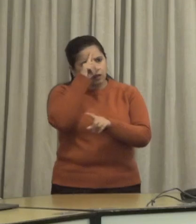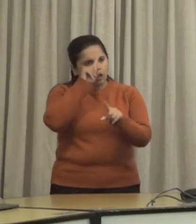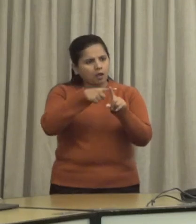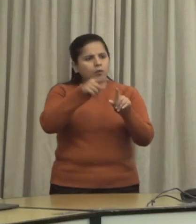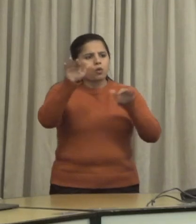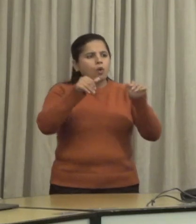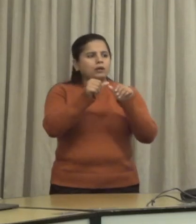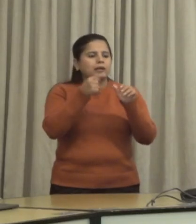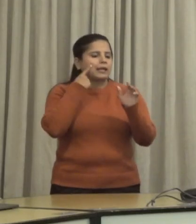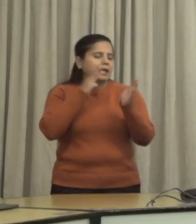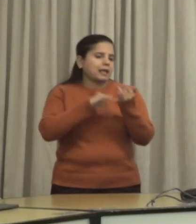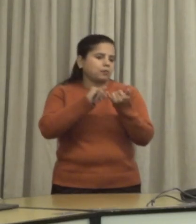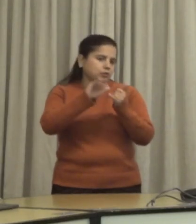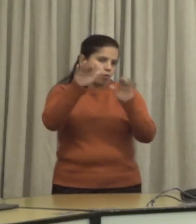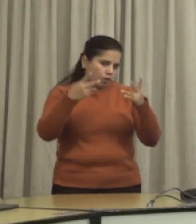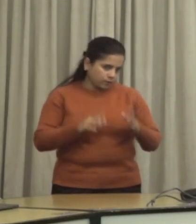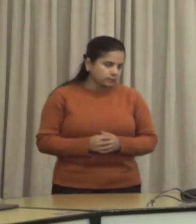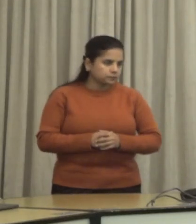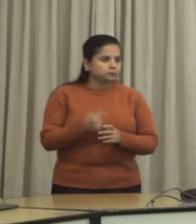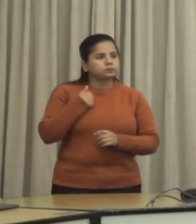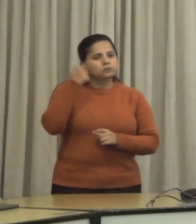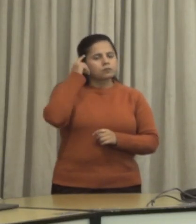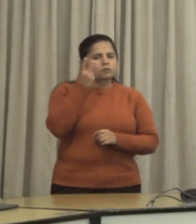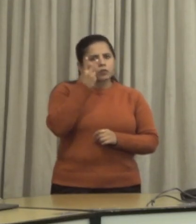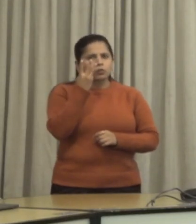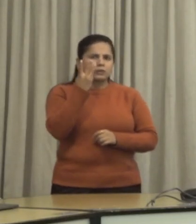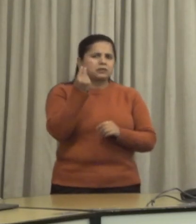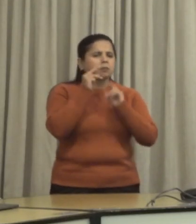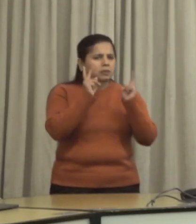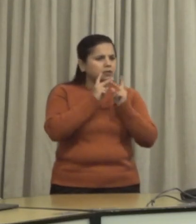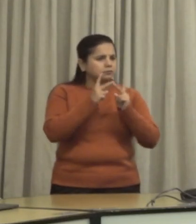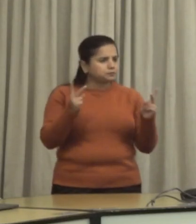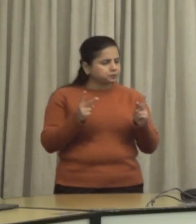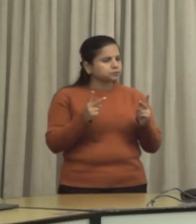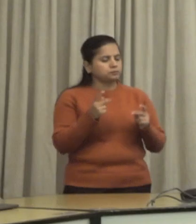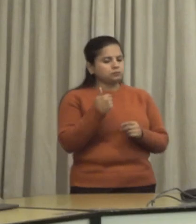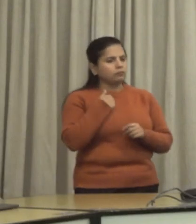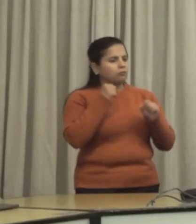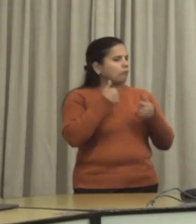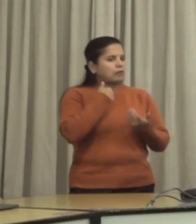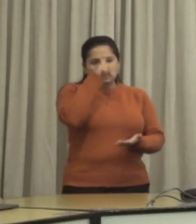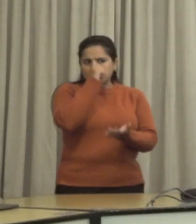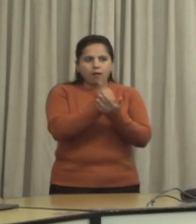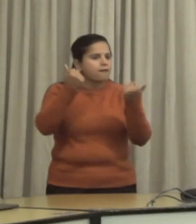from AIIMS, and it was I think 2-3 meetings just waste. We couldn't decide anything, because nobody